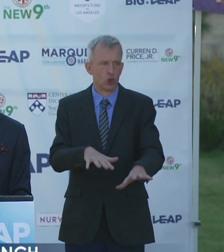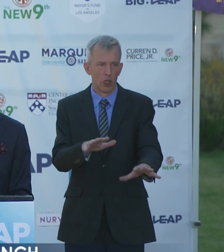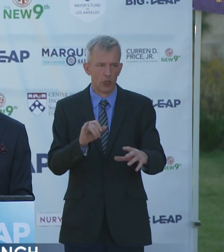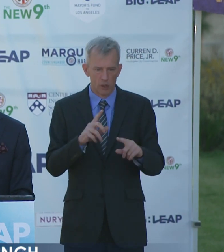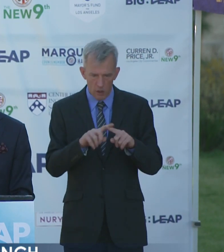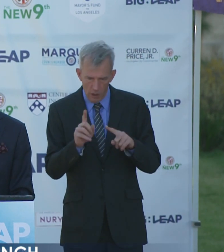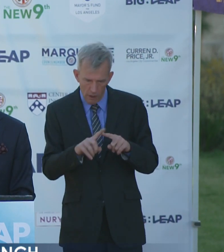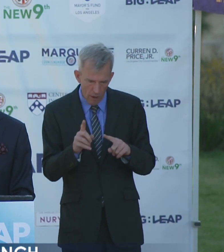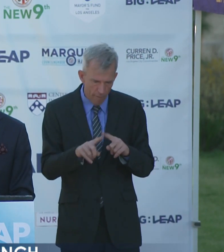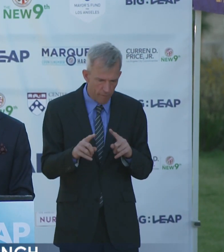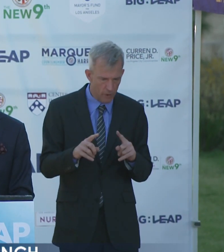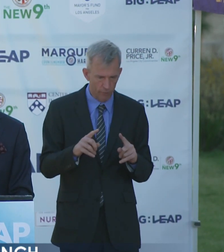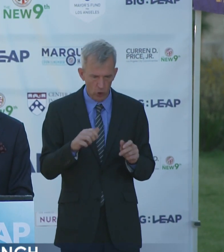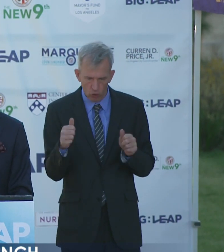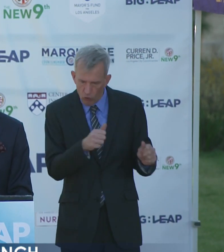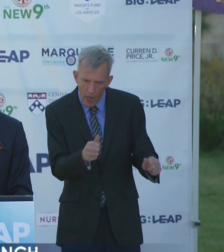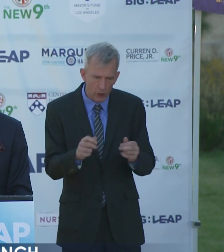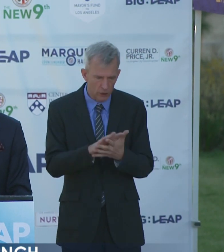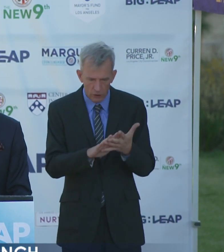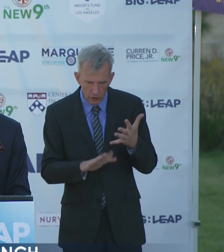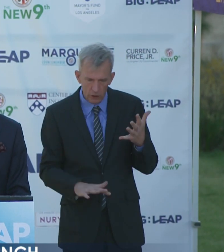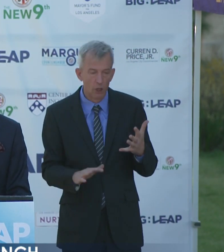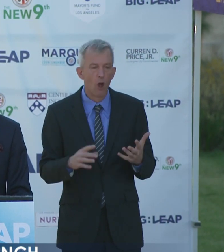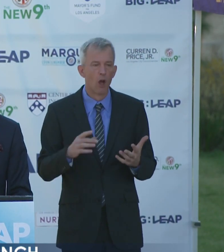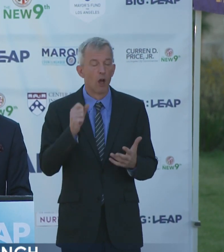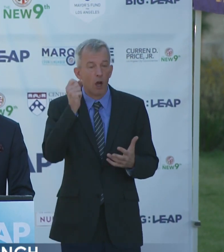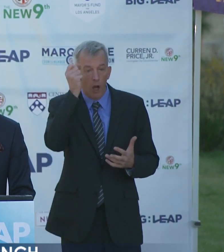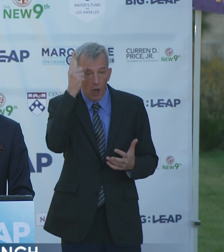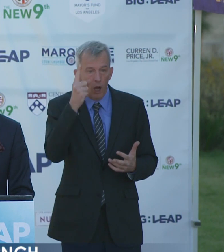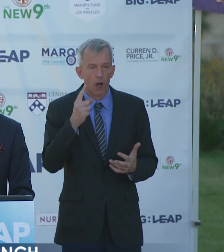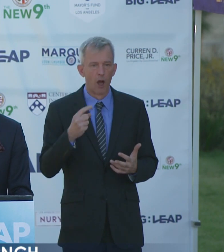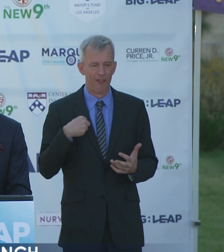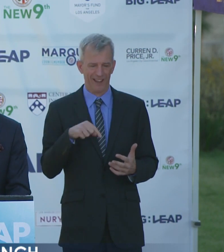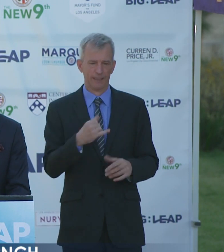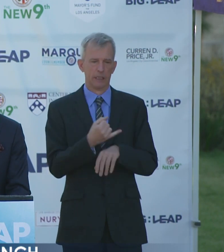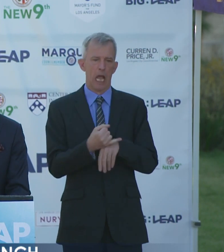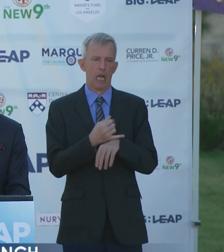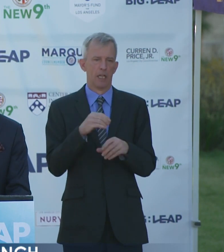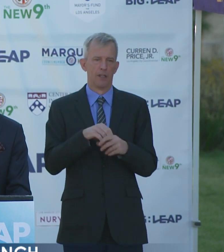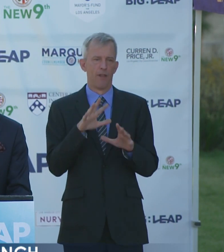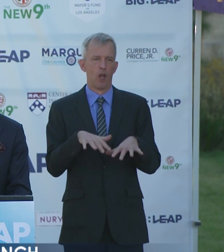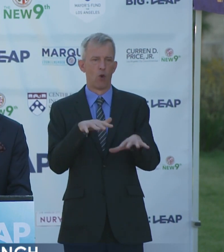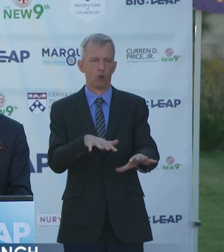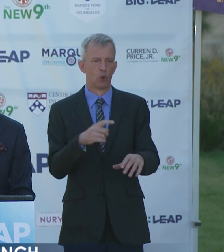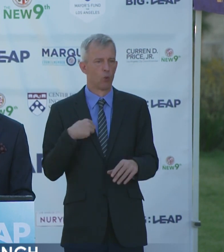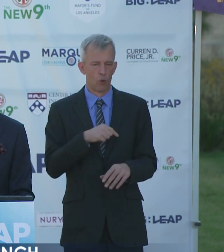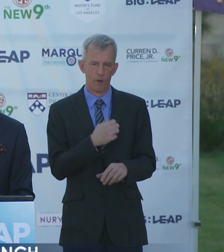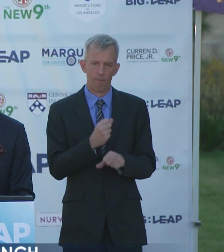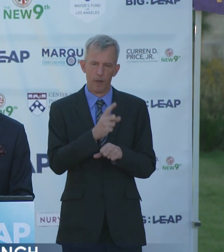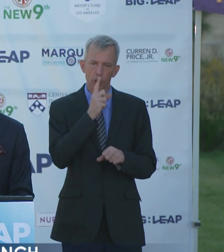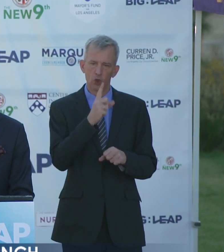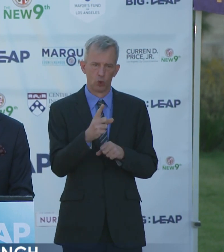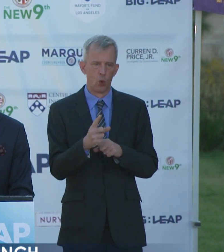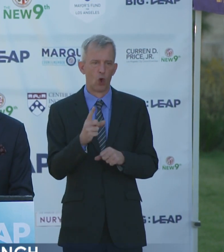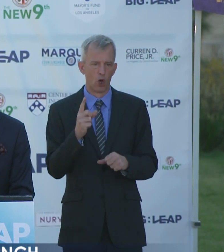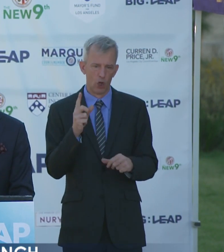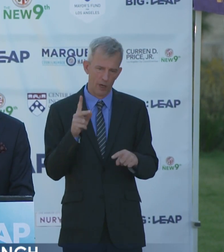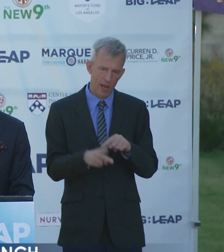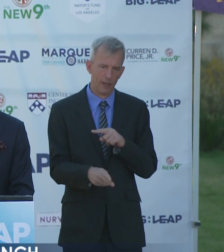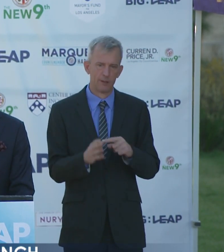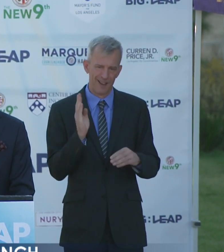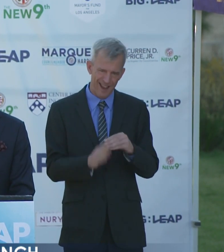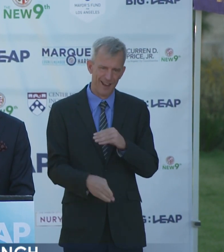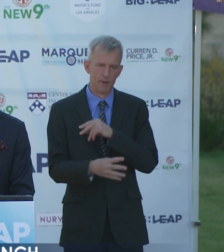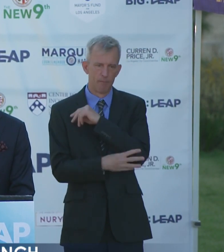we want to end poverty. So let me tell you how you can apply. The application period for Big Leap is October 29th through